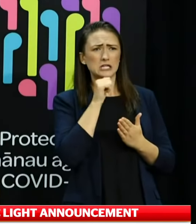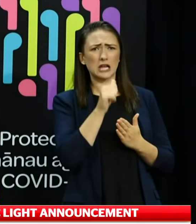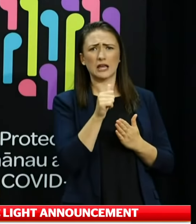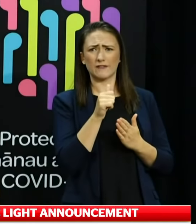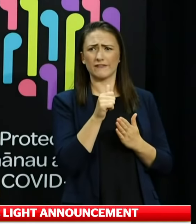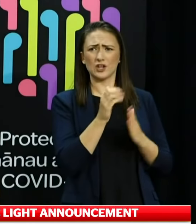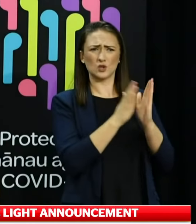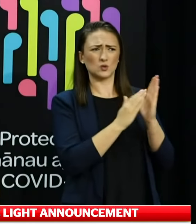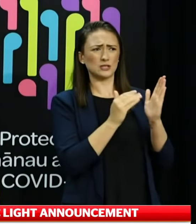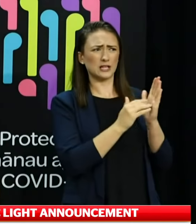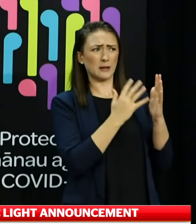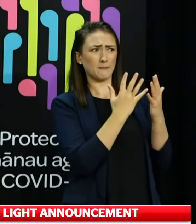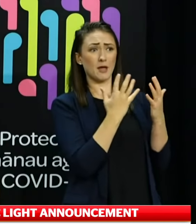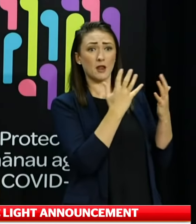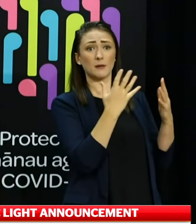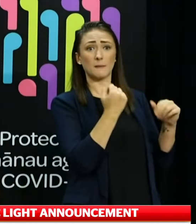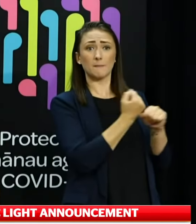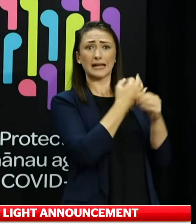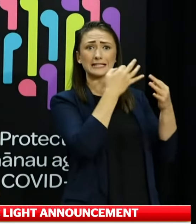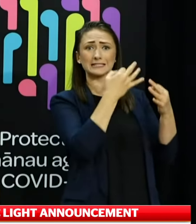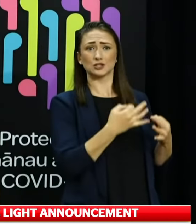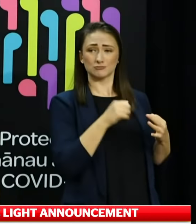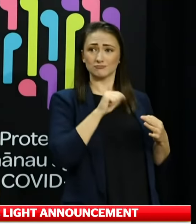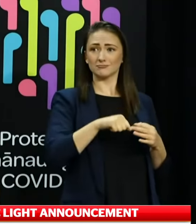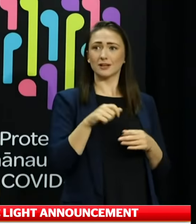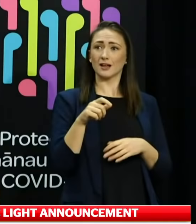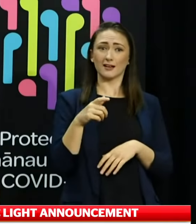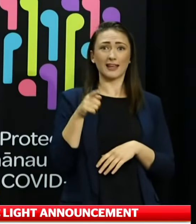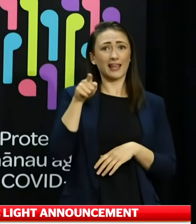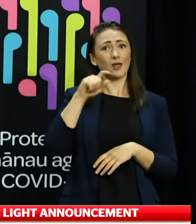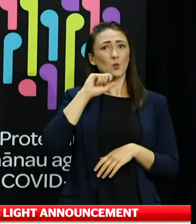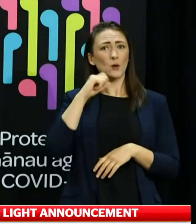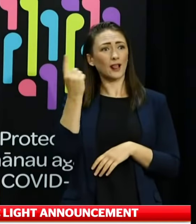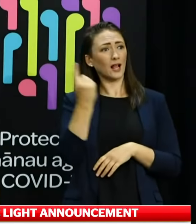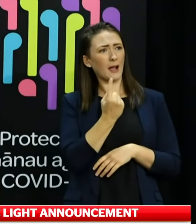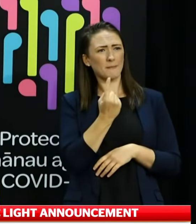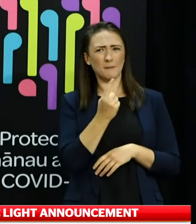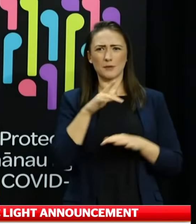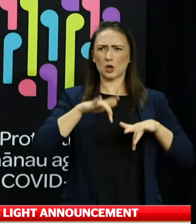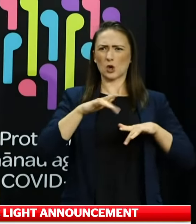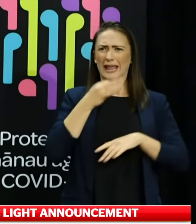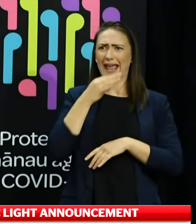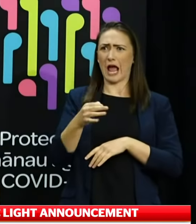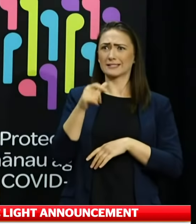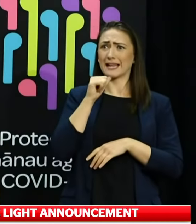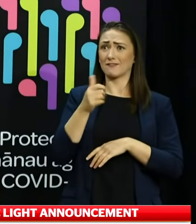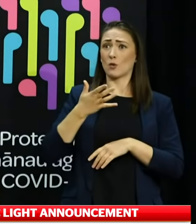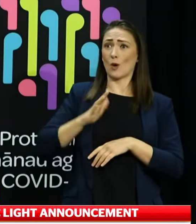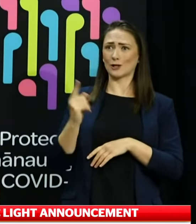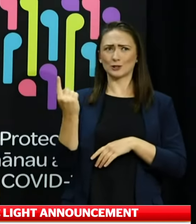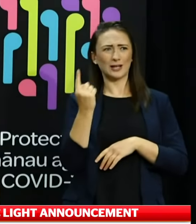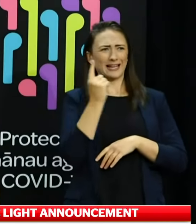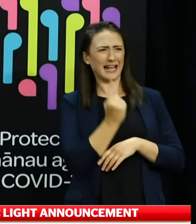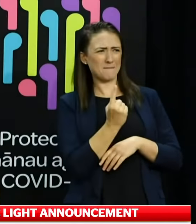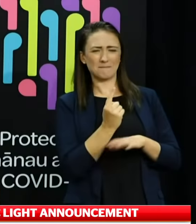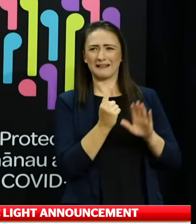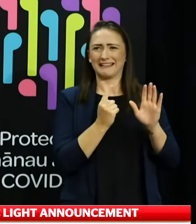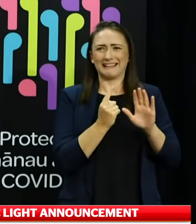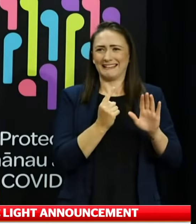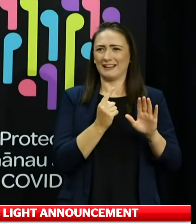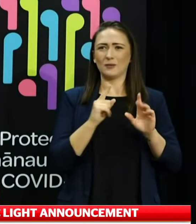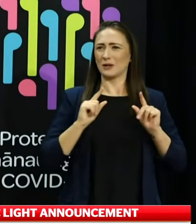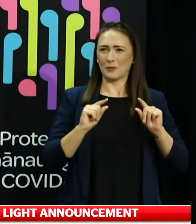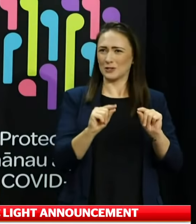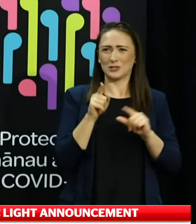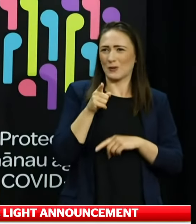first checking whether the person you're inviting is actually receptive to that, I don't know that that's the sort of politicking that we want to see in a